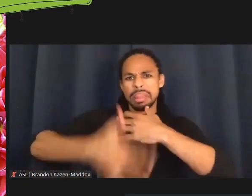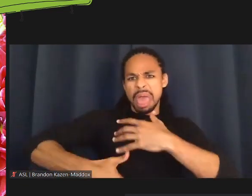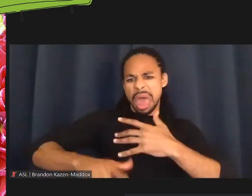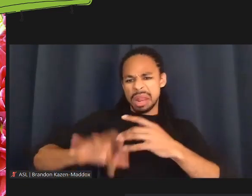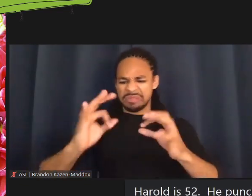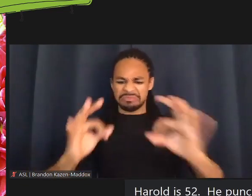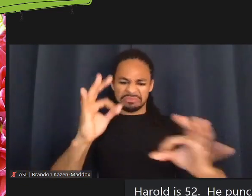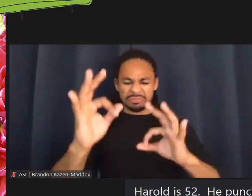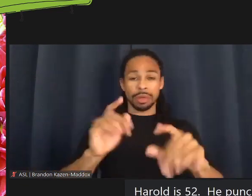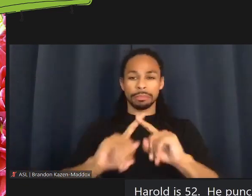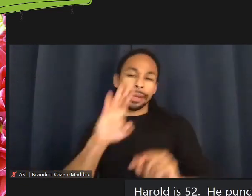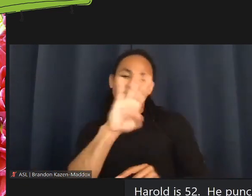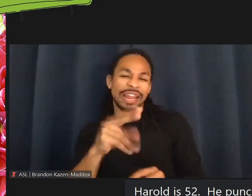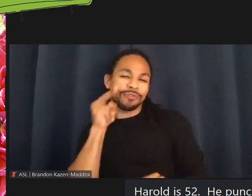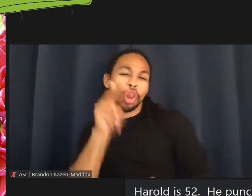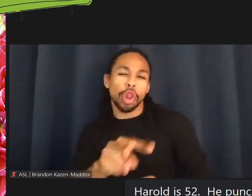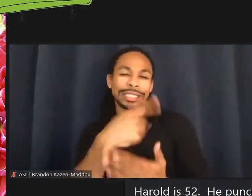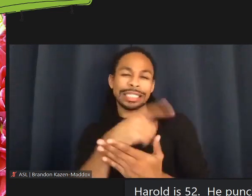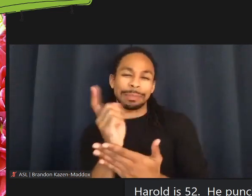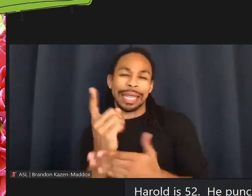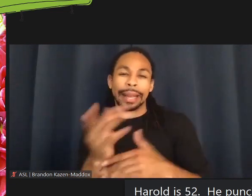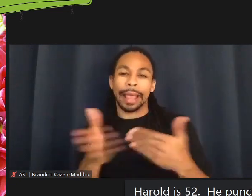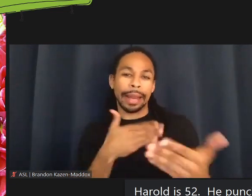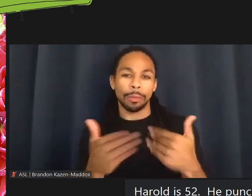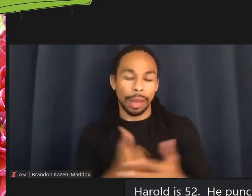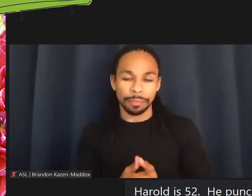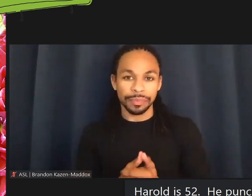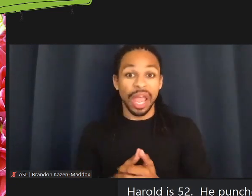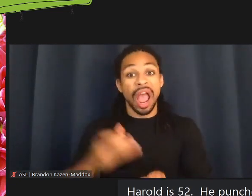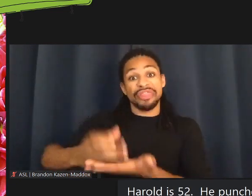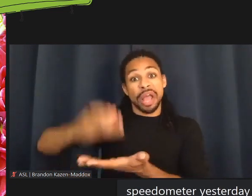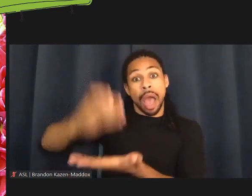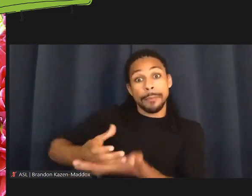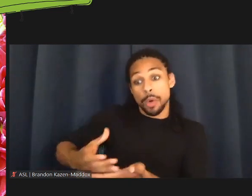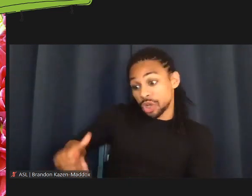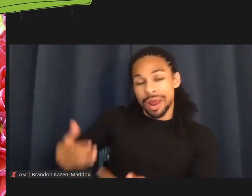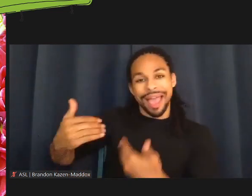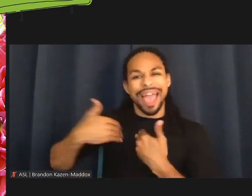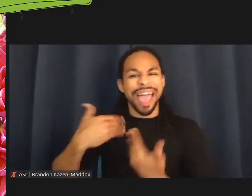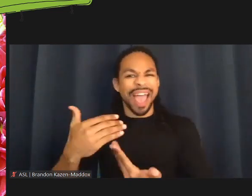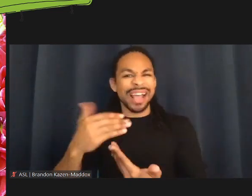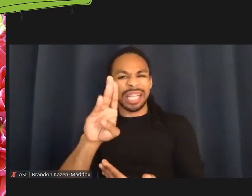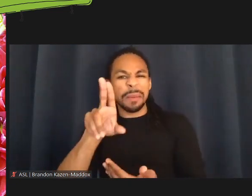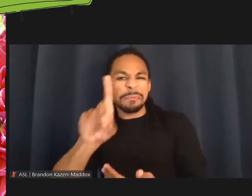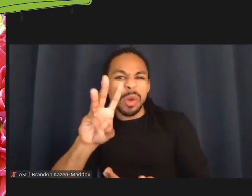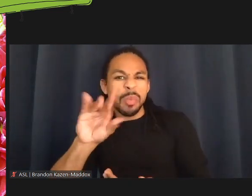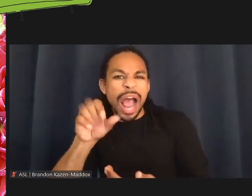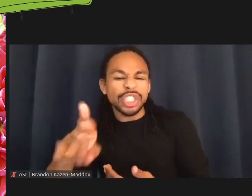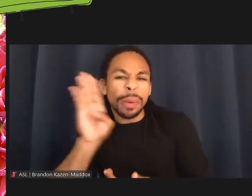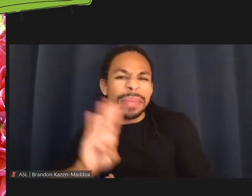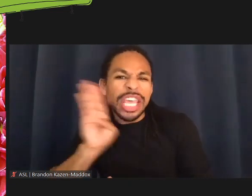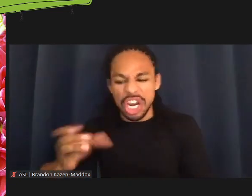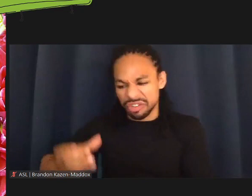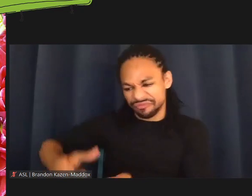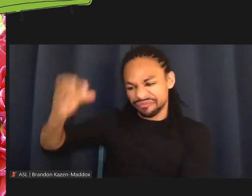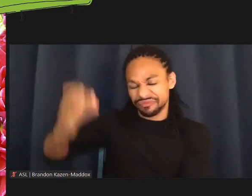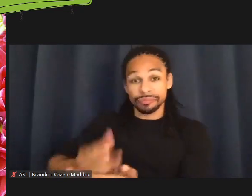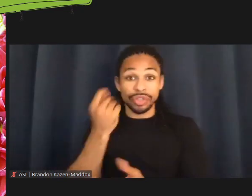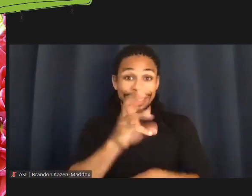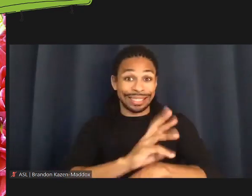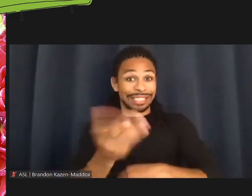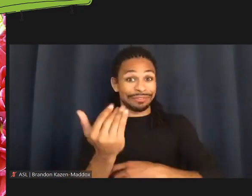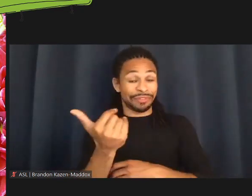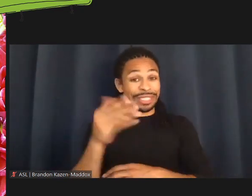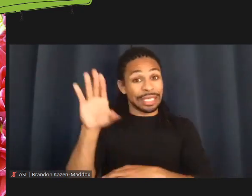them anyway. The cup holder clutches a 3/4 empty can of Budweiser. It's 6:15 in December and the moon